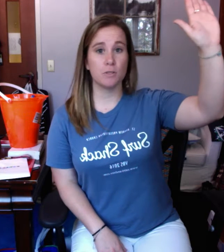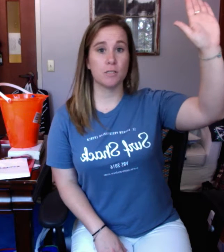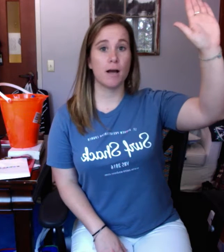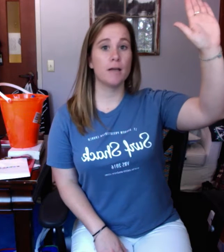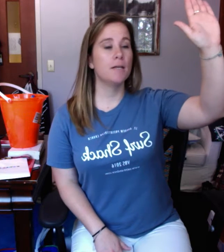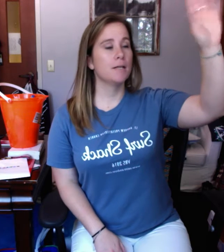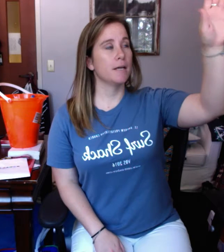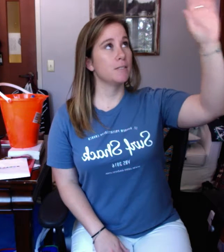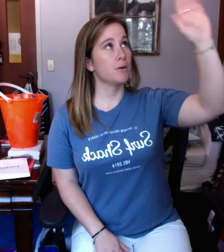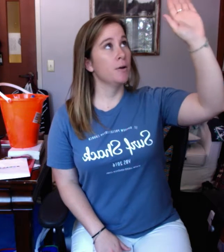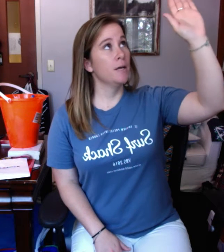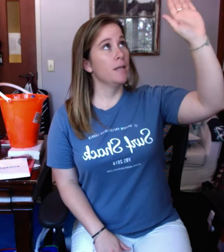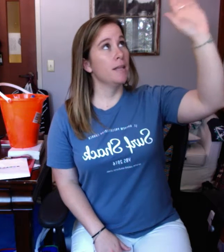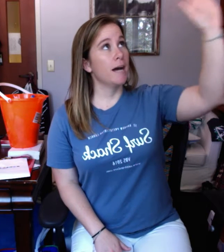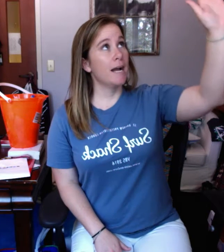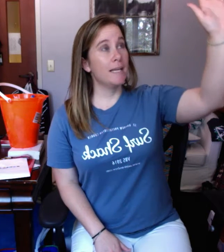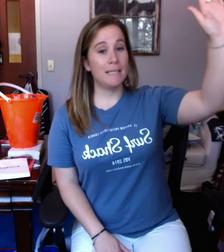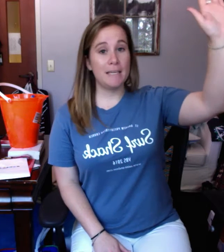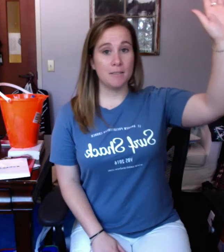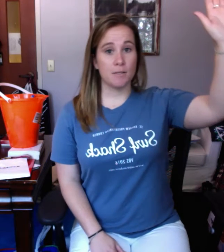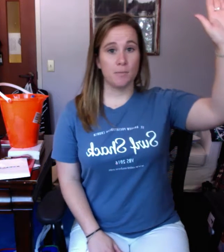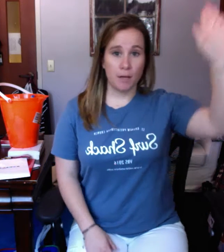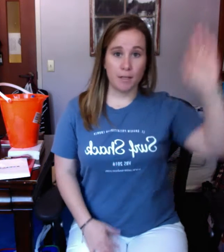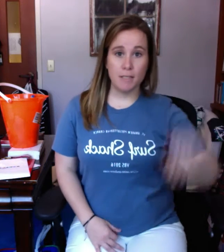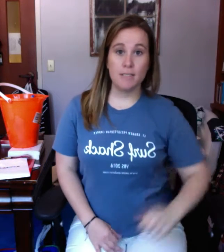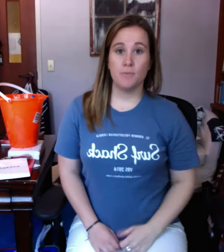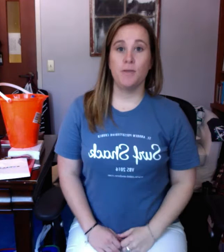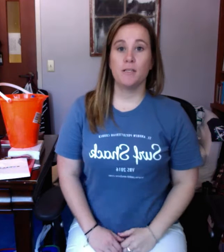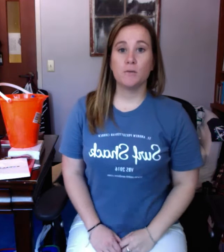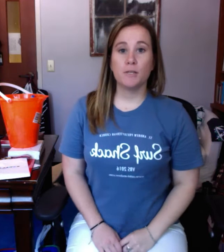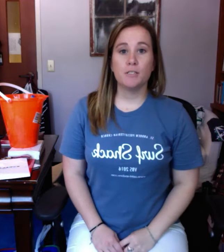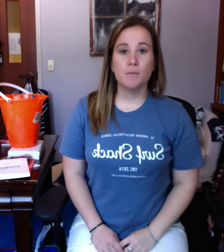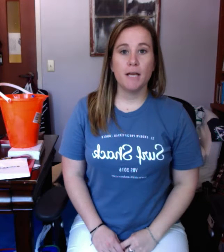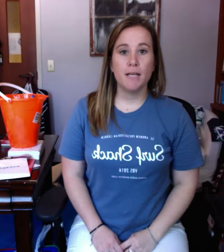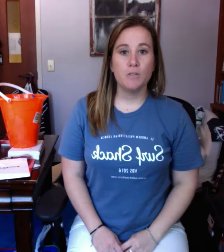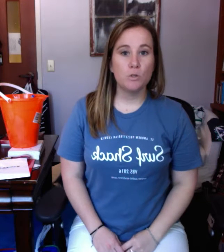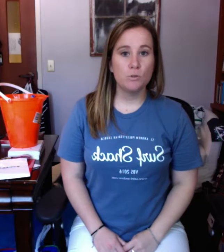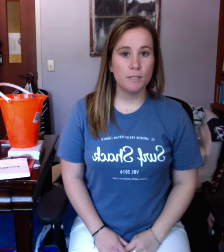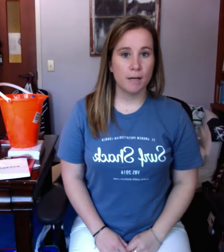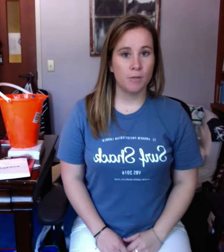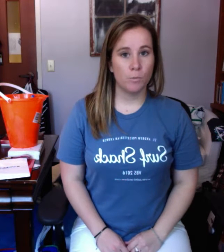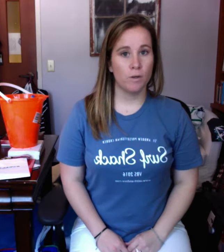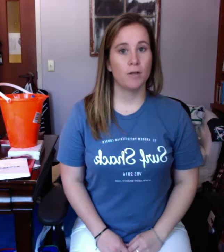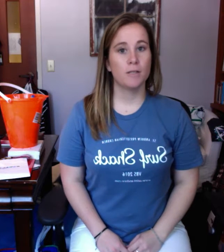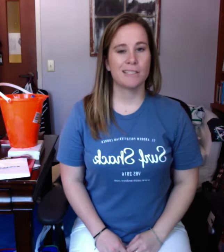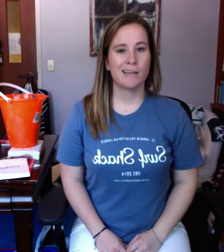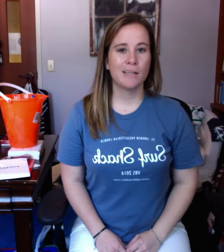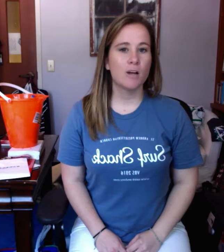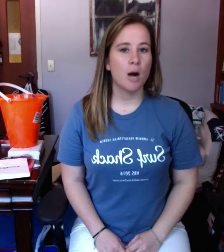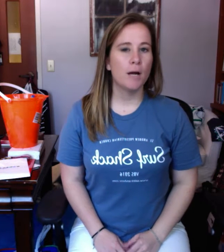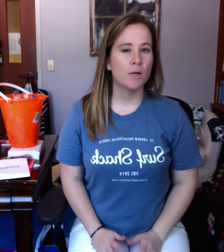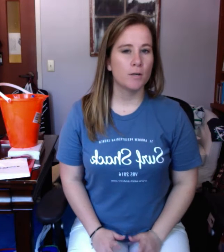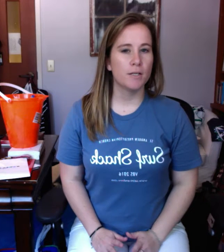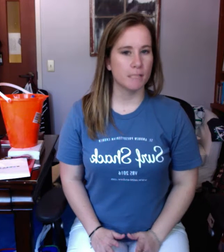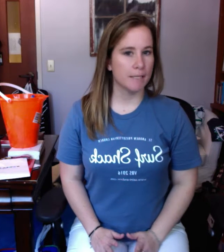God. Okay, so thy kingdom. Now, kingdom is going to be a 2-sign word. It's kind of like a compound word in sign